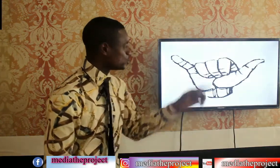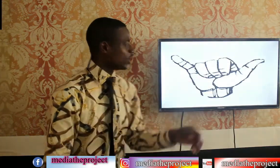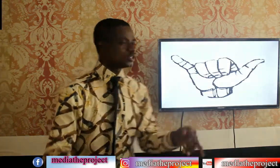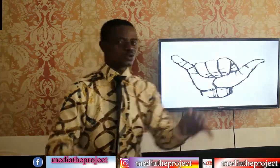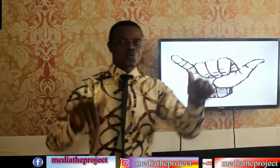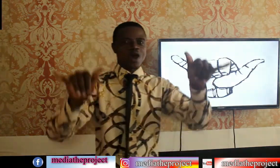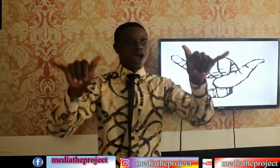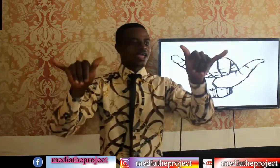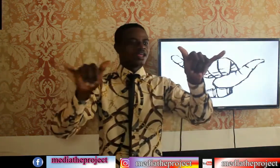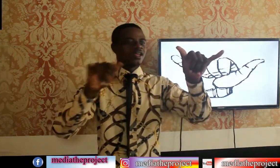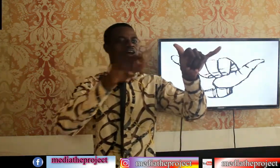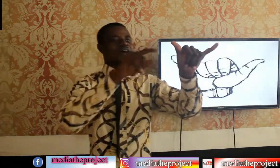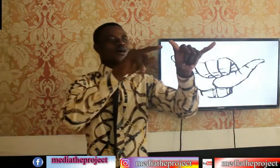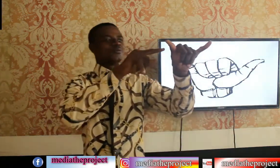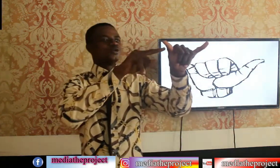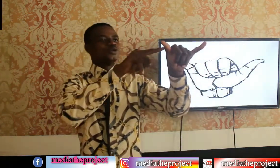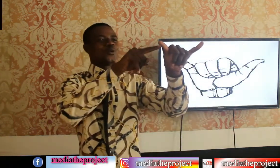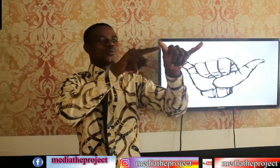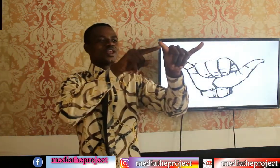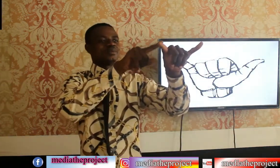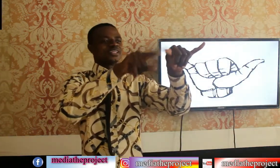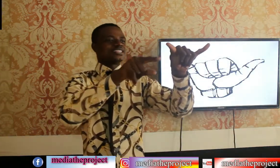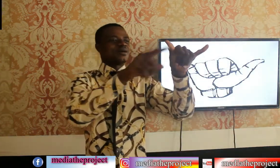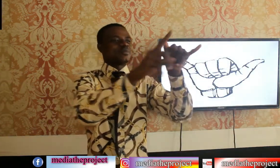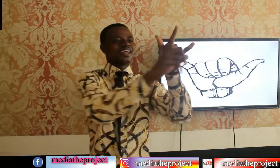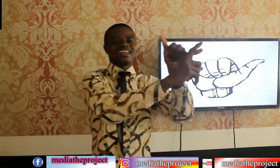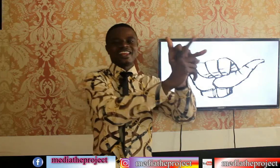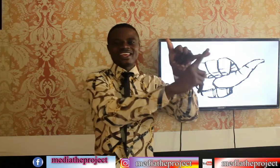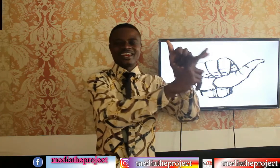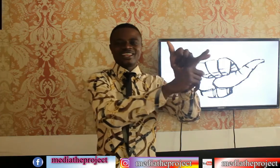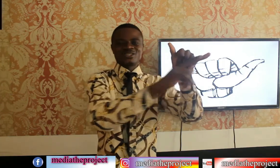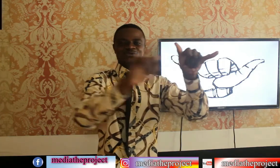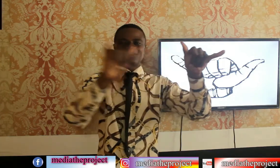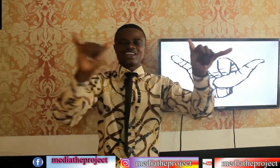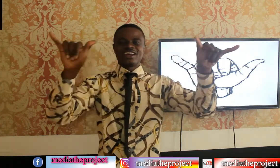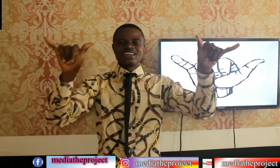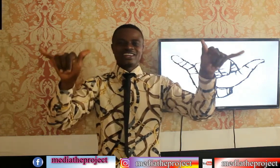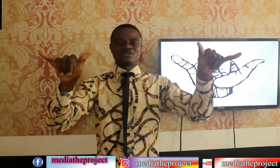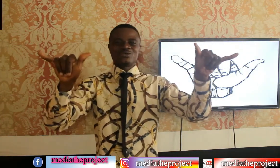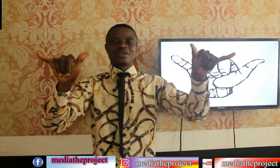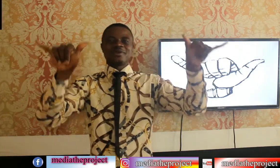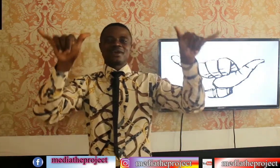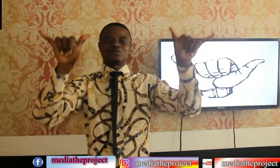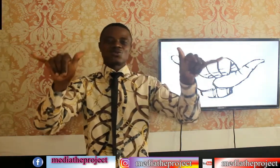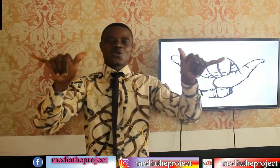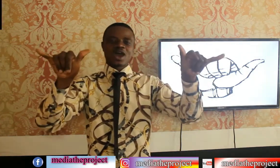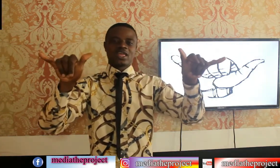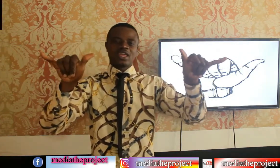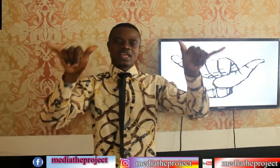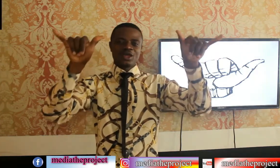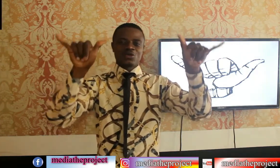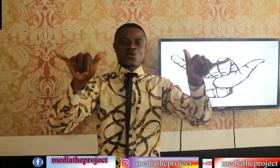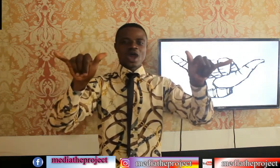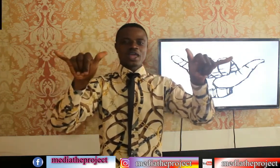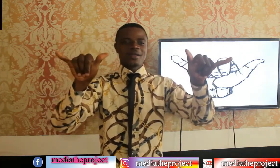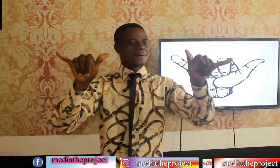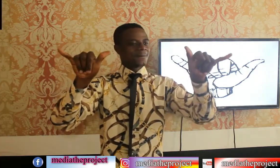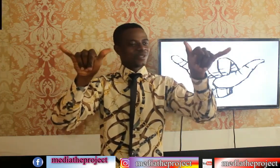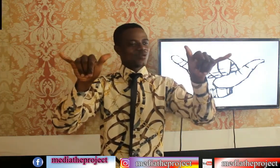next one is Y. You open up the thumb and then the little finger this way. It becomes Y. Y.